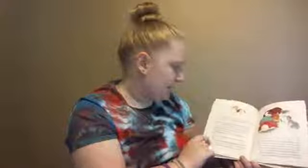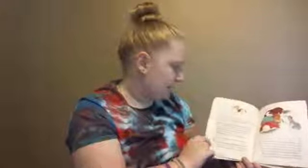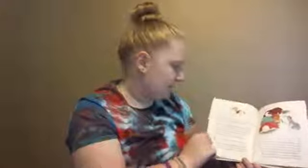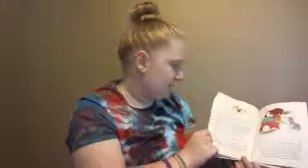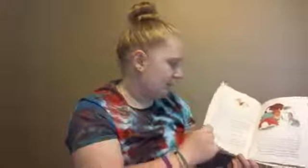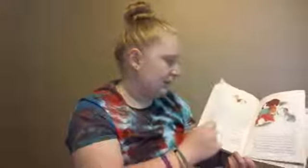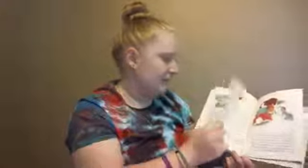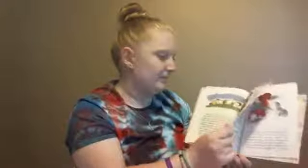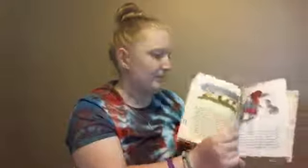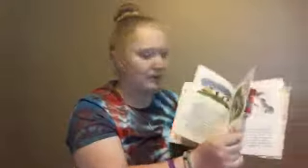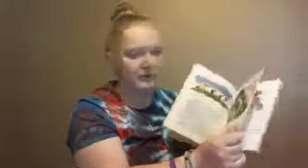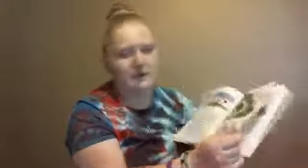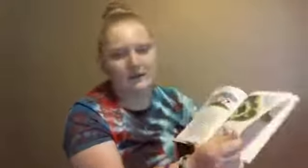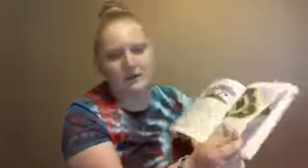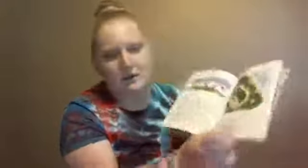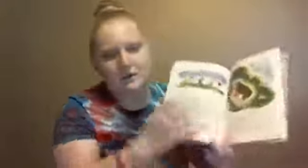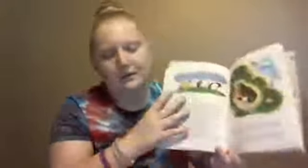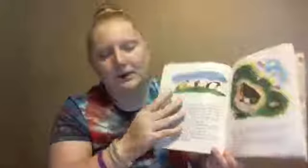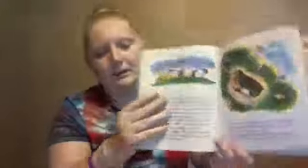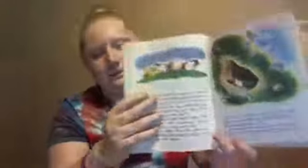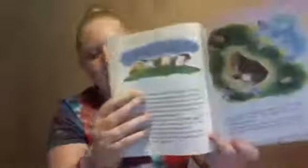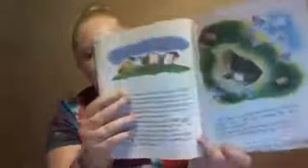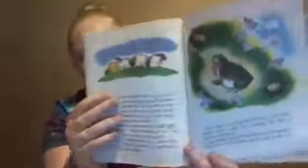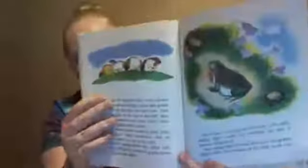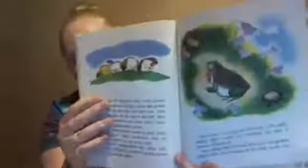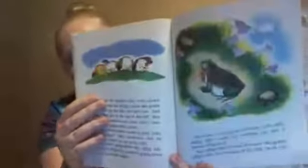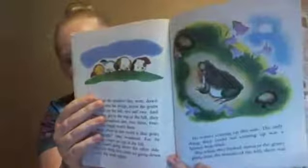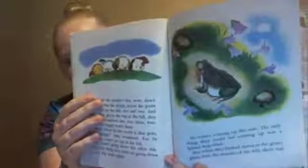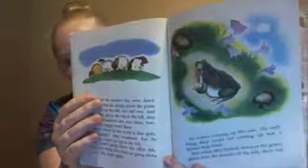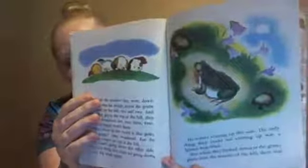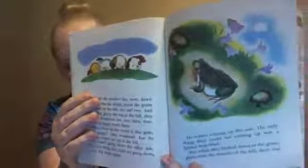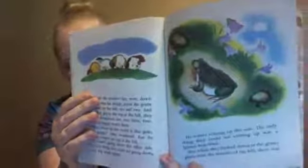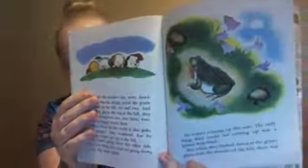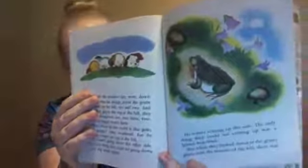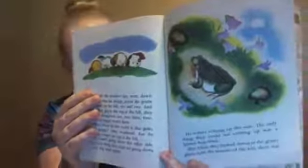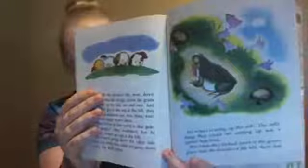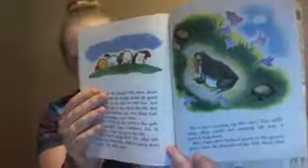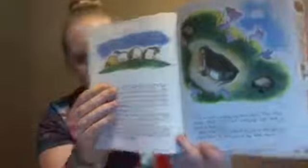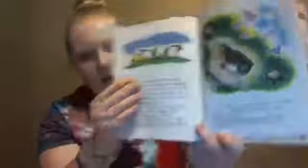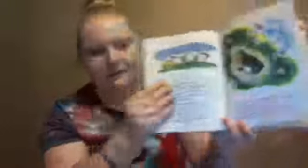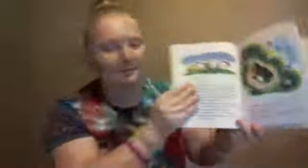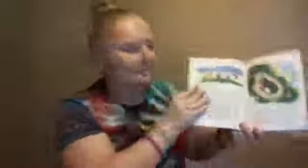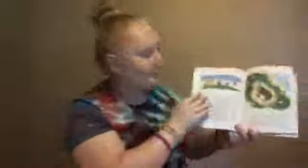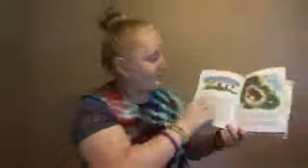puppy. Did we see a picture of the frog? There's the frog.